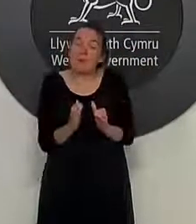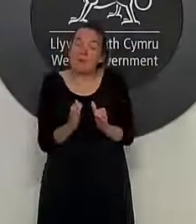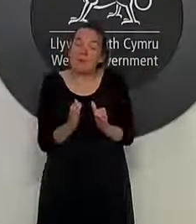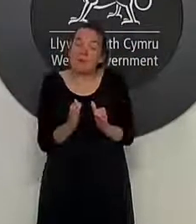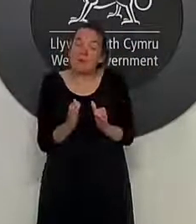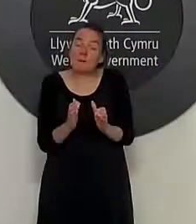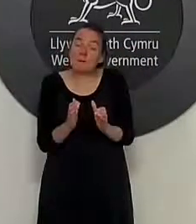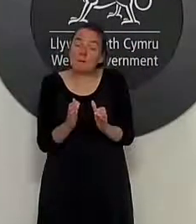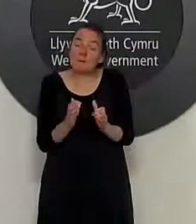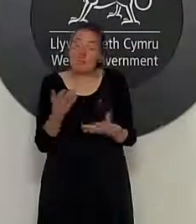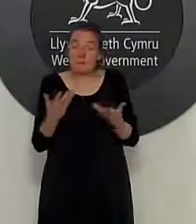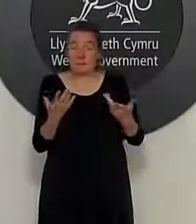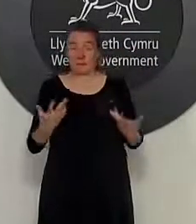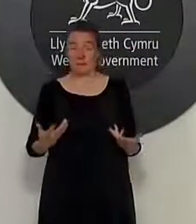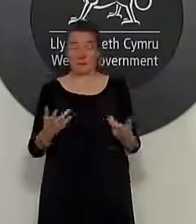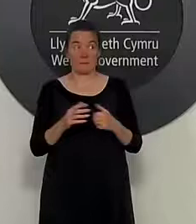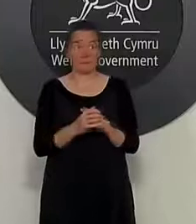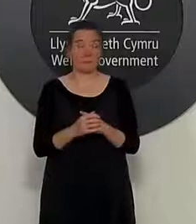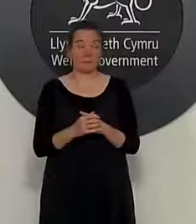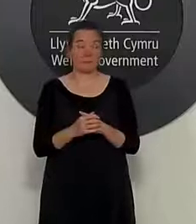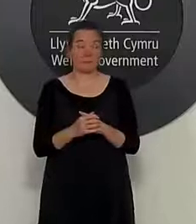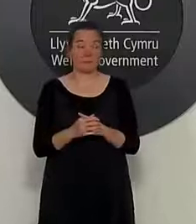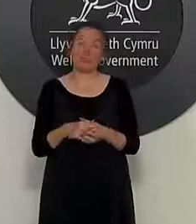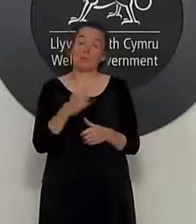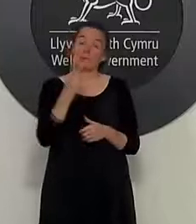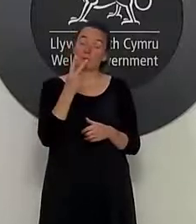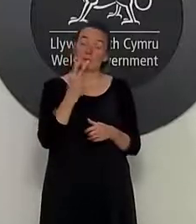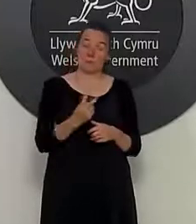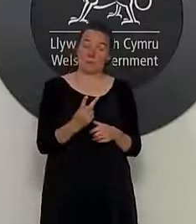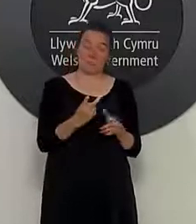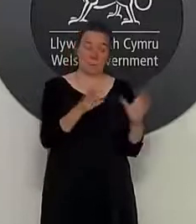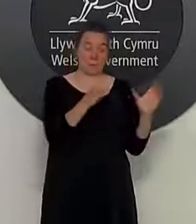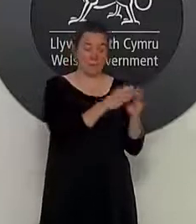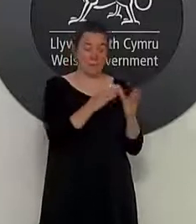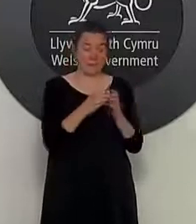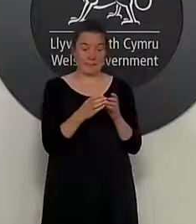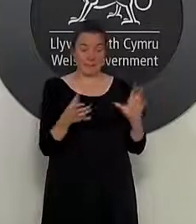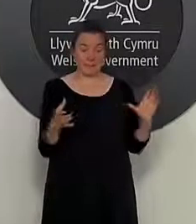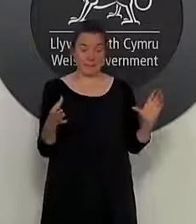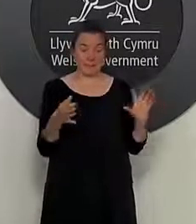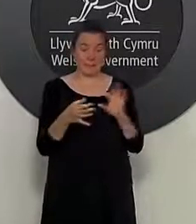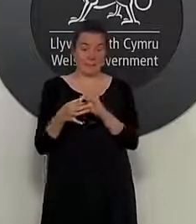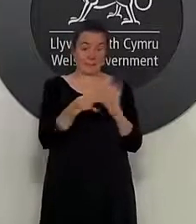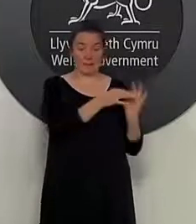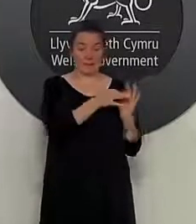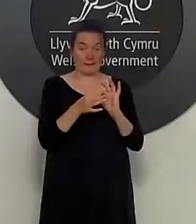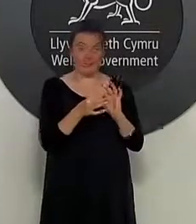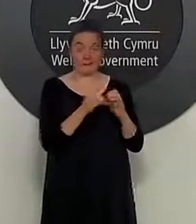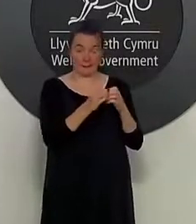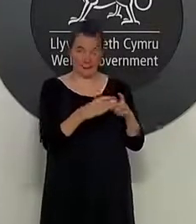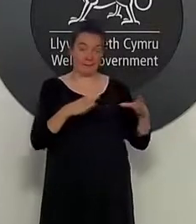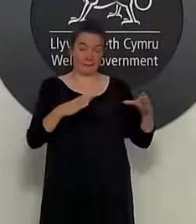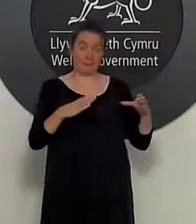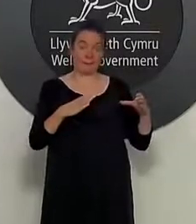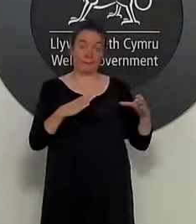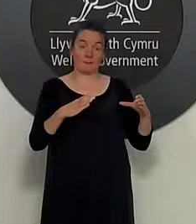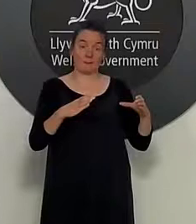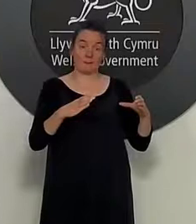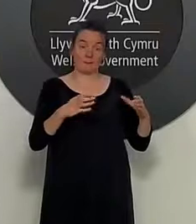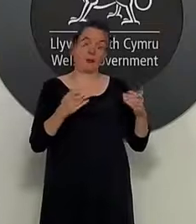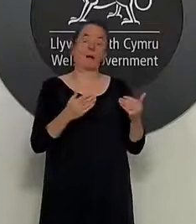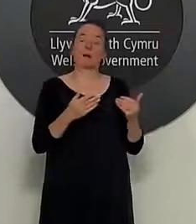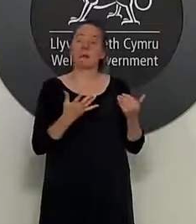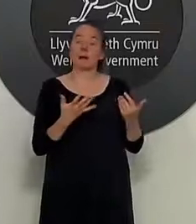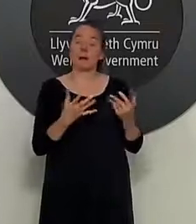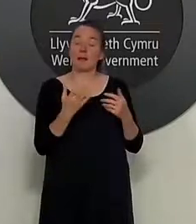they are currently. It will be two parliamentary constituencies brought together. There will be more than one member